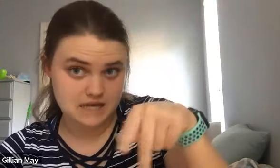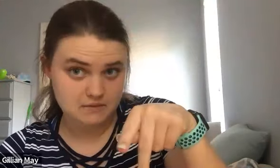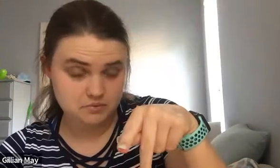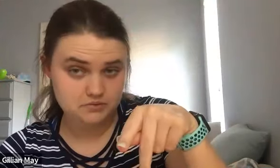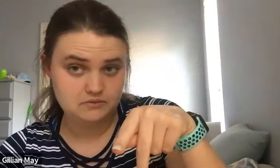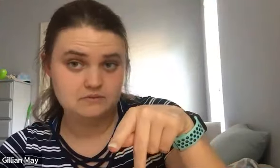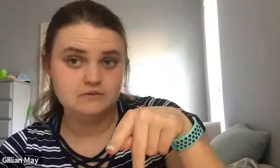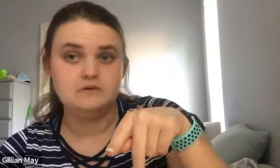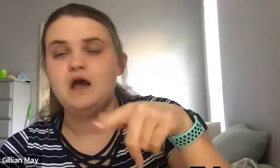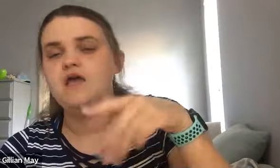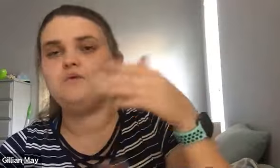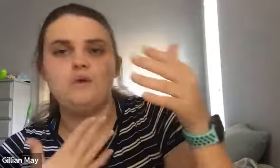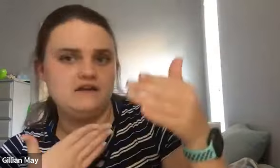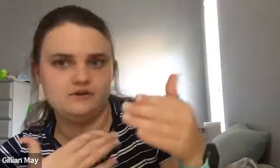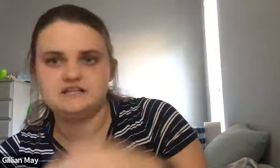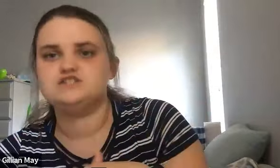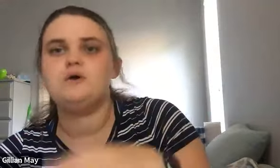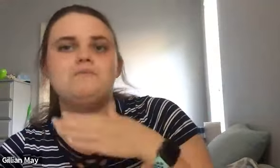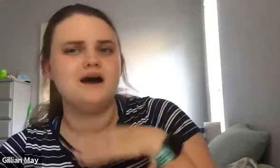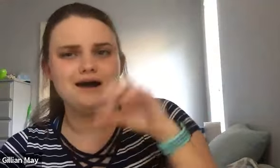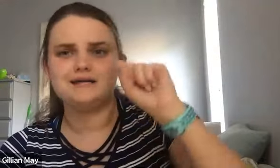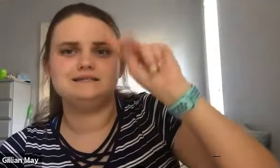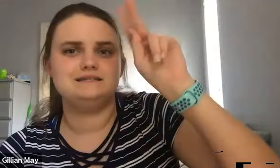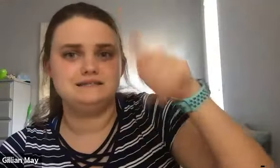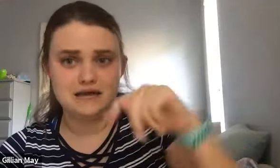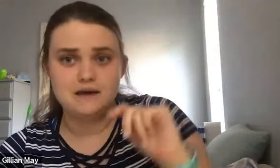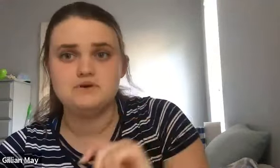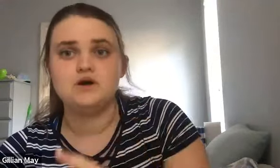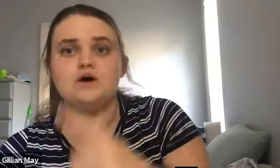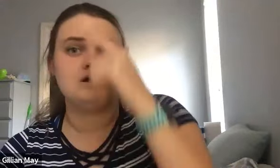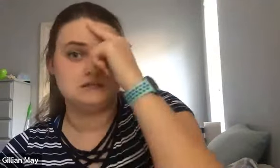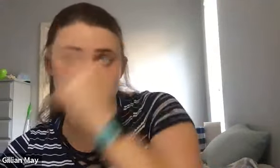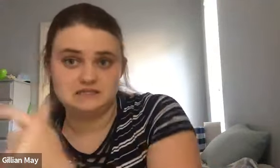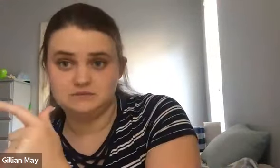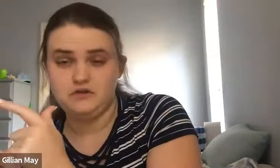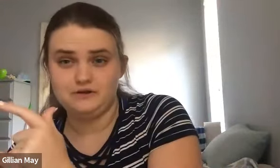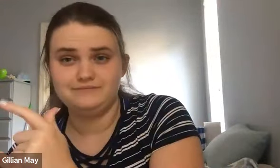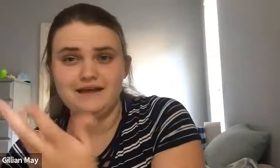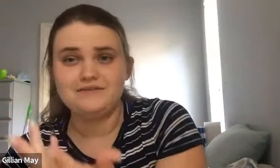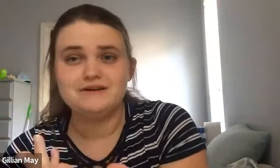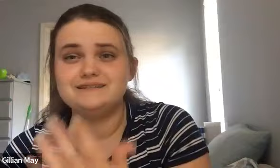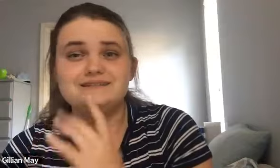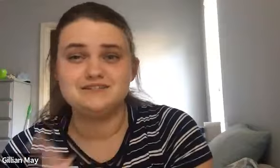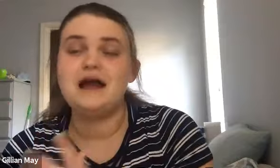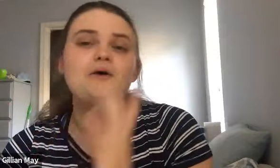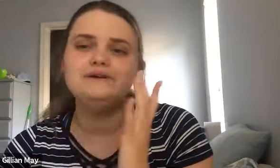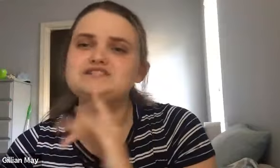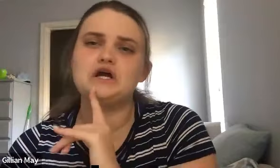step and then whatever it is. So my step brother. I love how I said sister. I always start